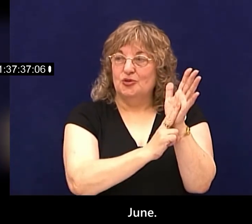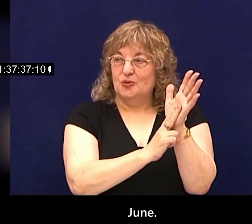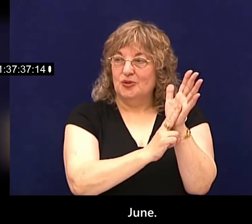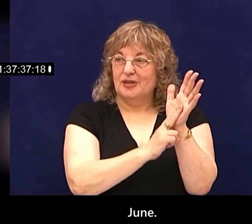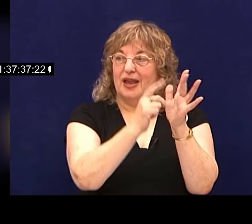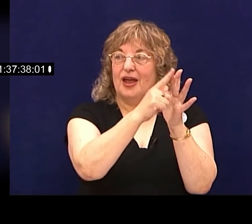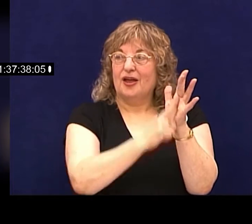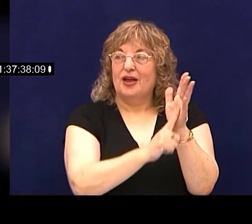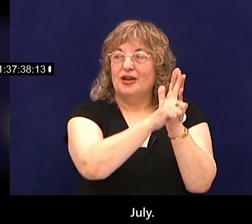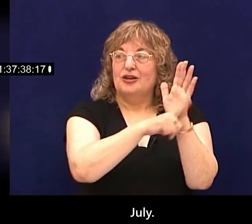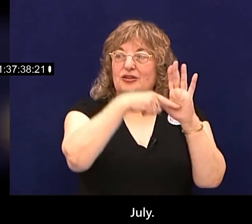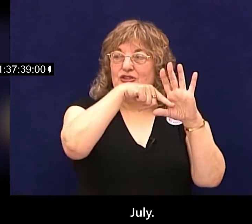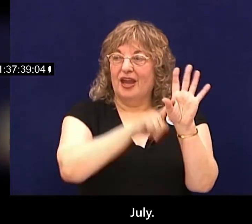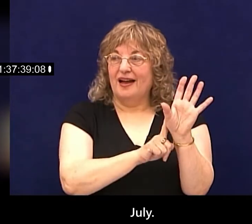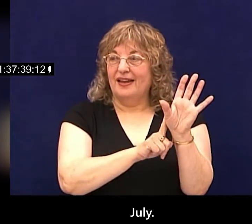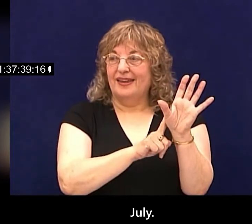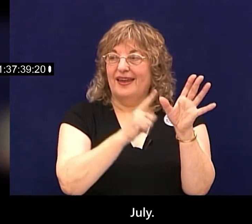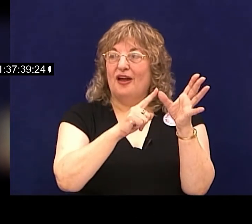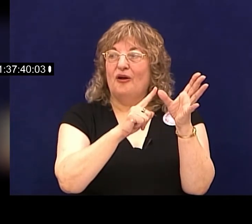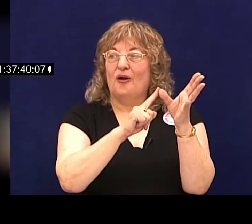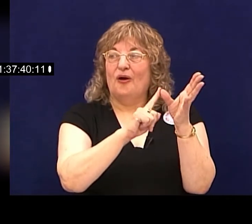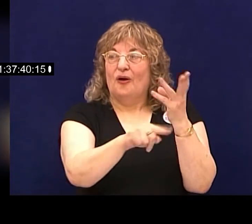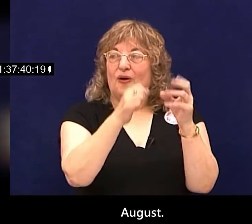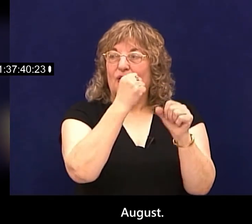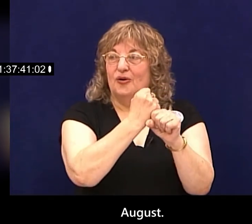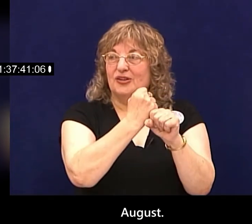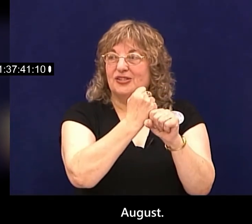June, July, August,